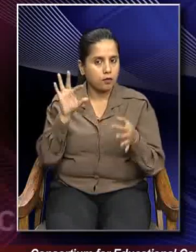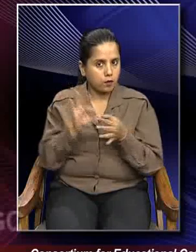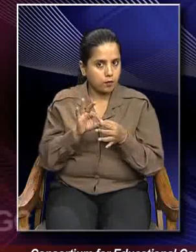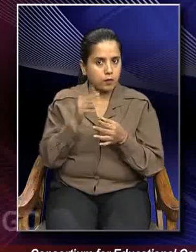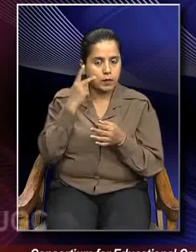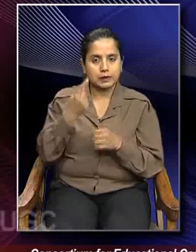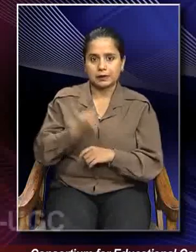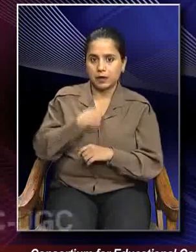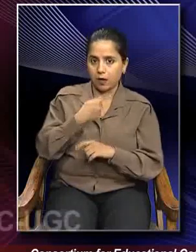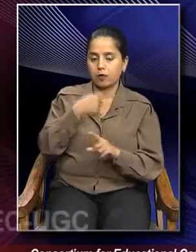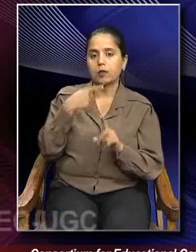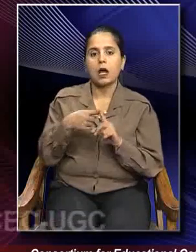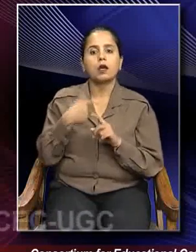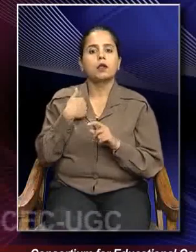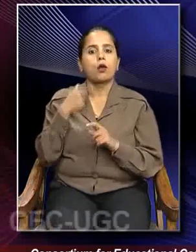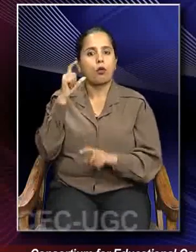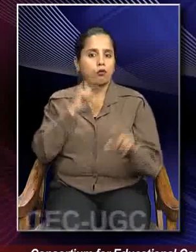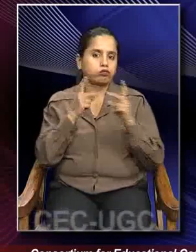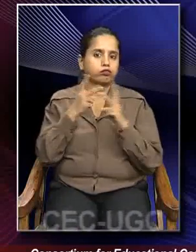the self and consciousness.